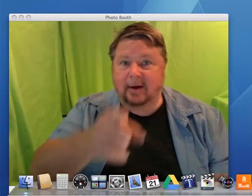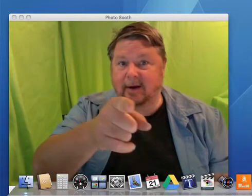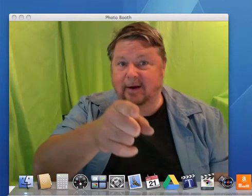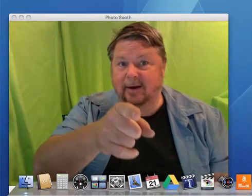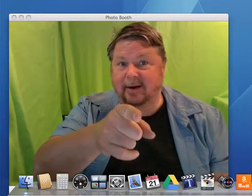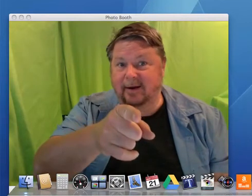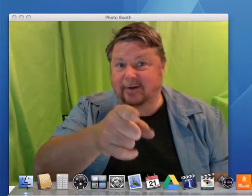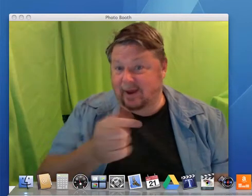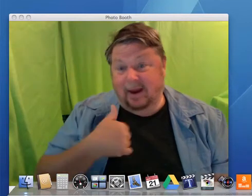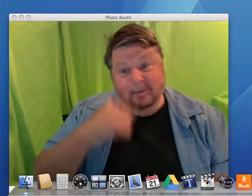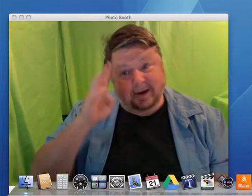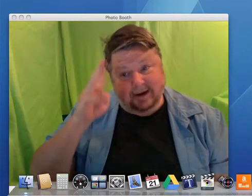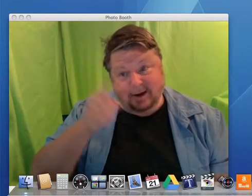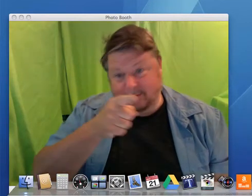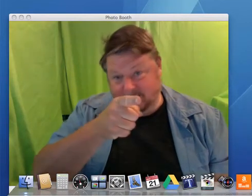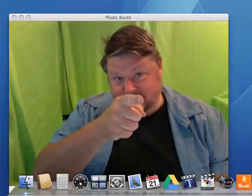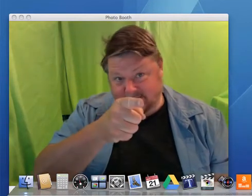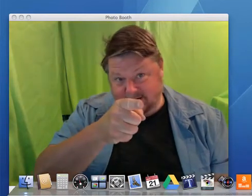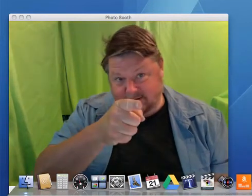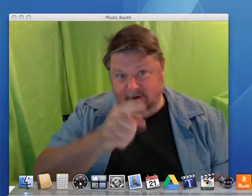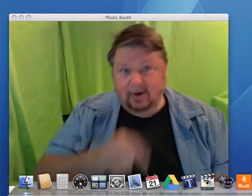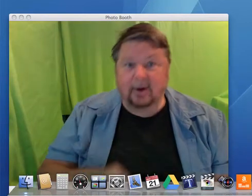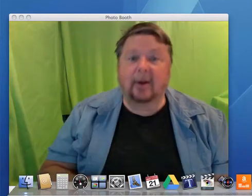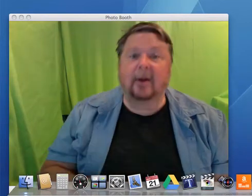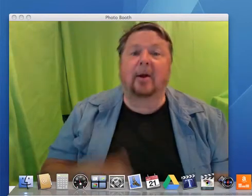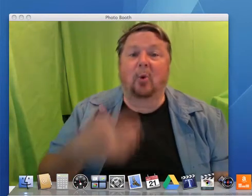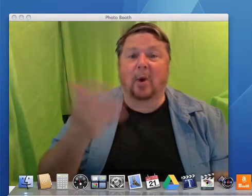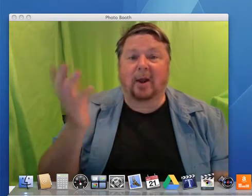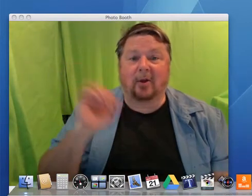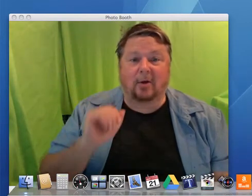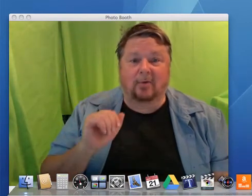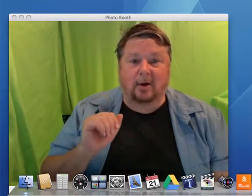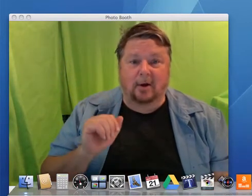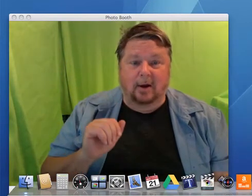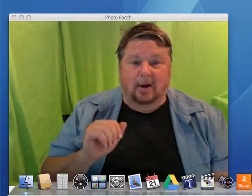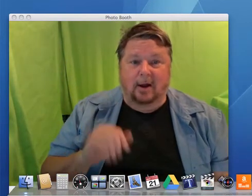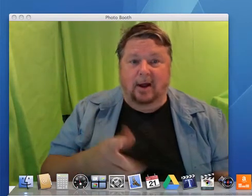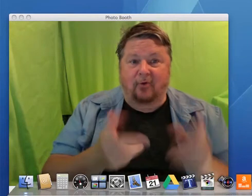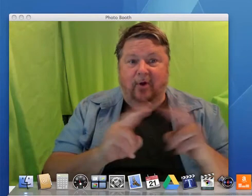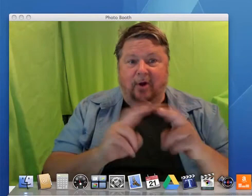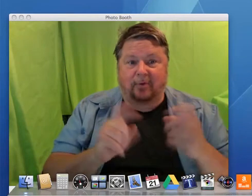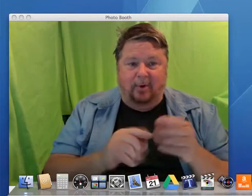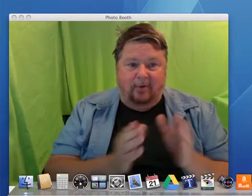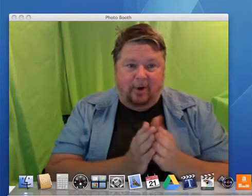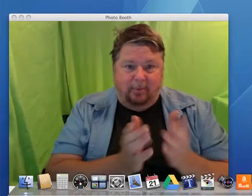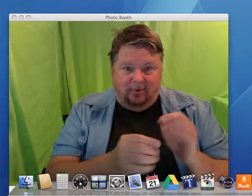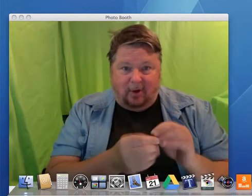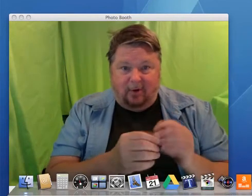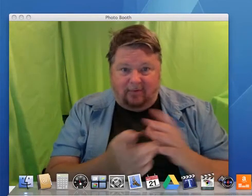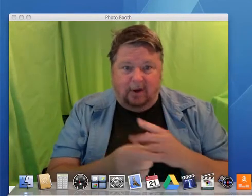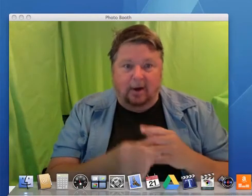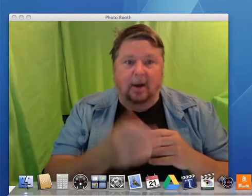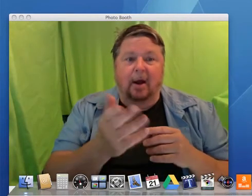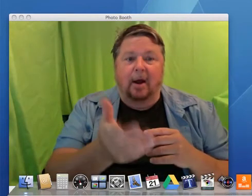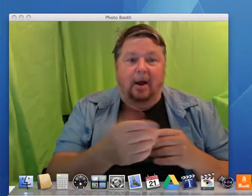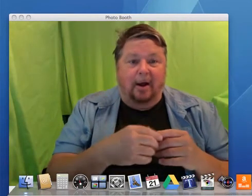See, it shows that I didn't make it up. It's right there. What hath God wrought? Phrase from the book of Numbers. Okay,